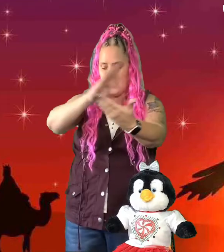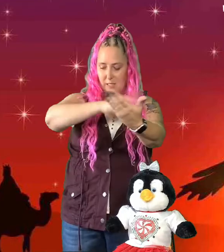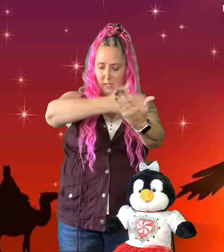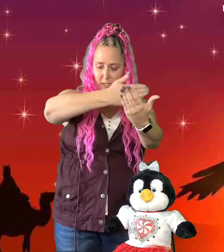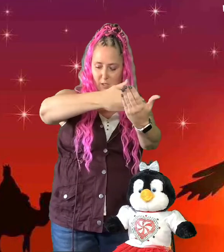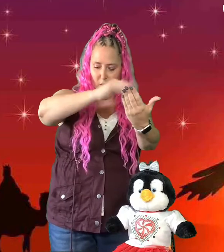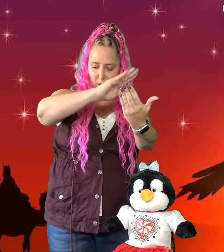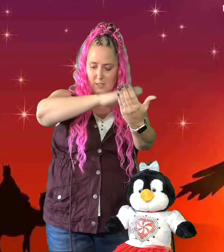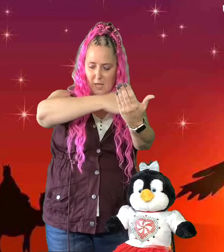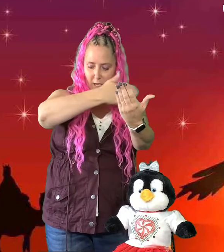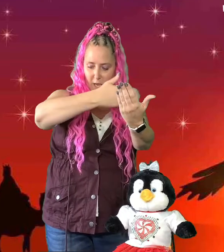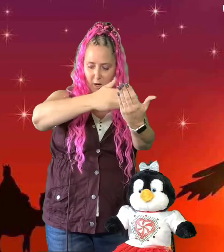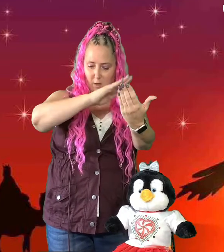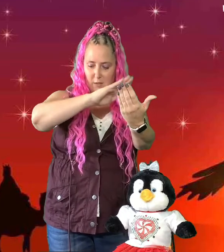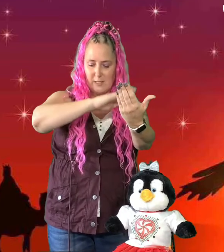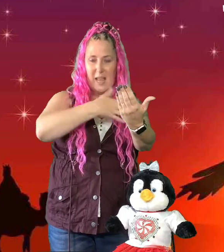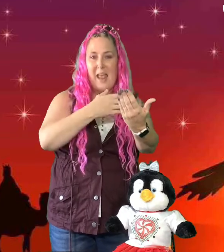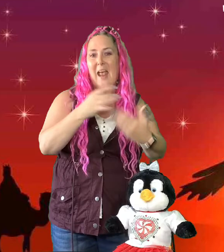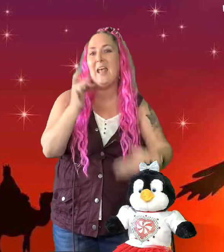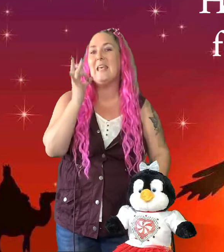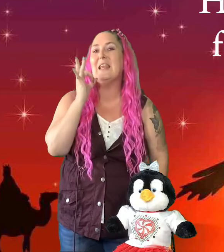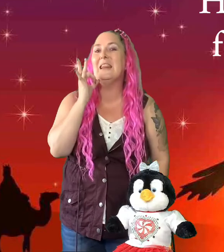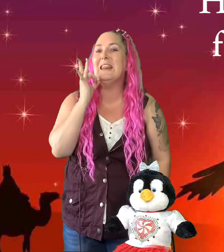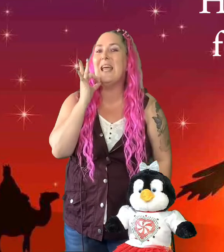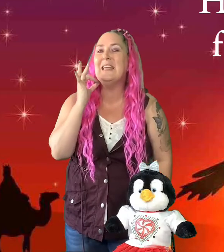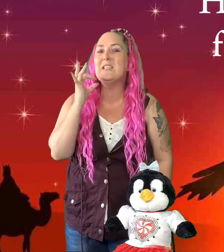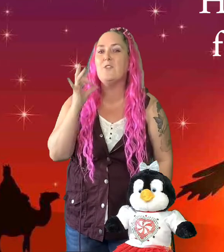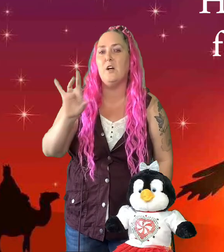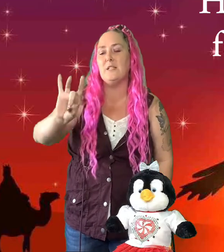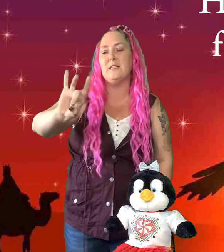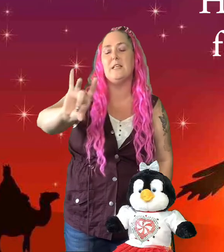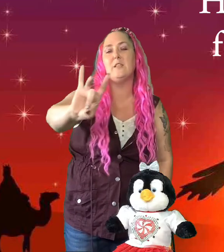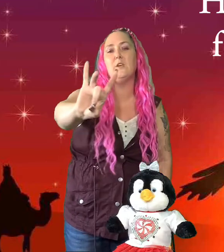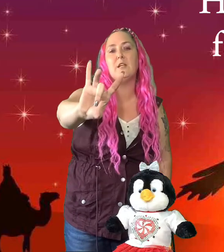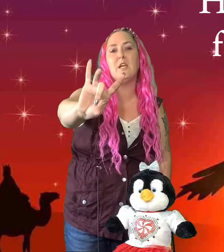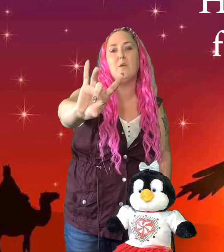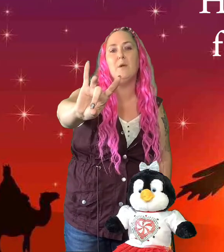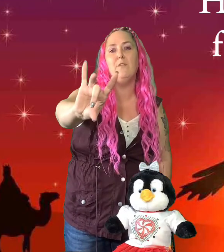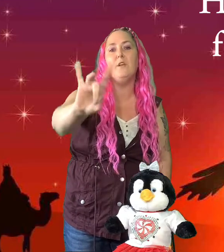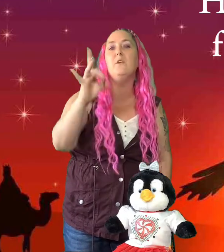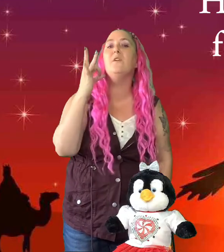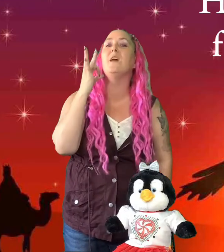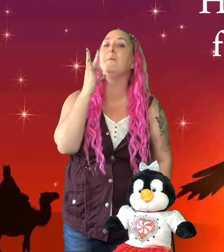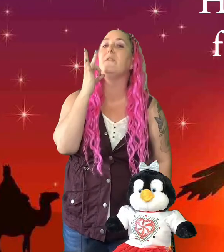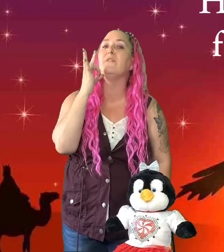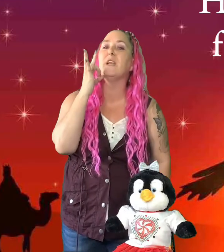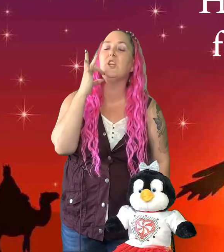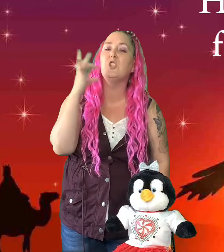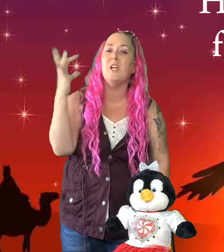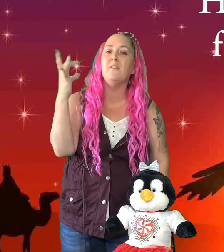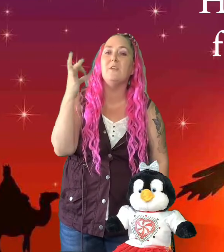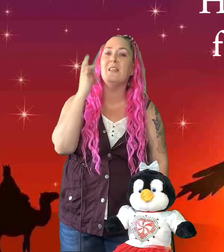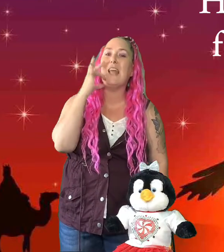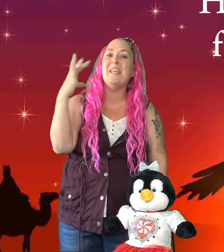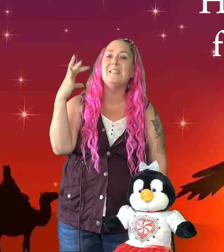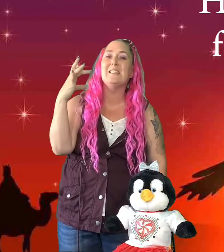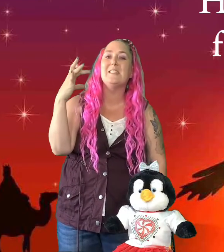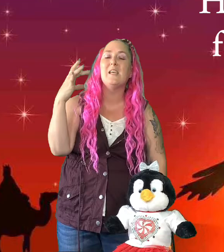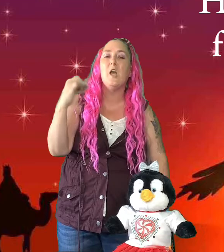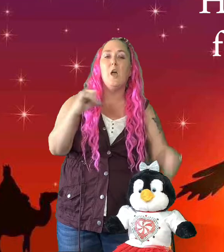Singing songs and carols. Hanging lights for all to see. So you're going to take your middle finger and your thumb and flick your chin for lights